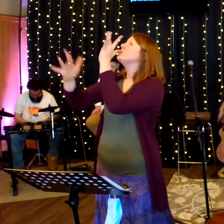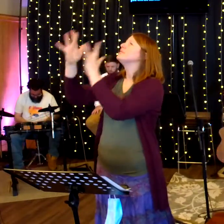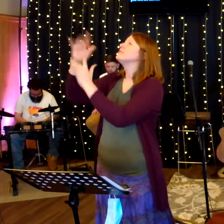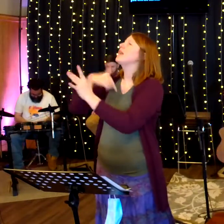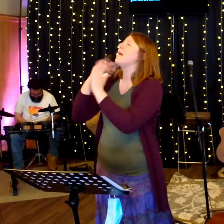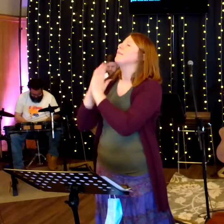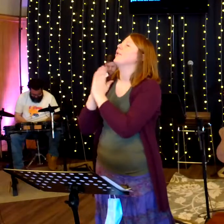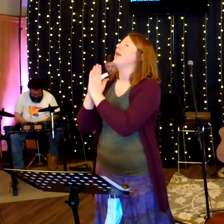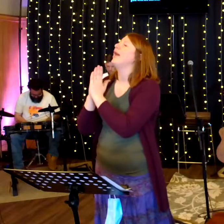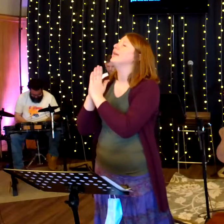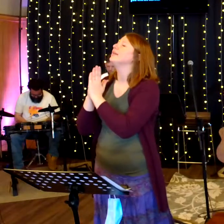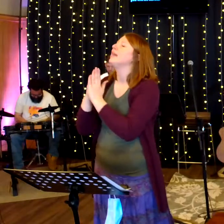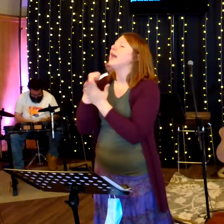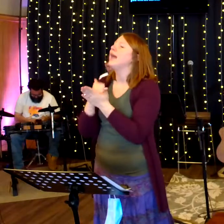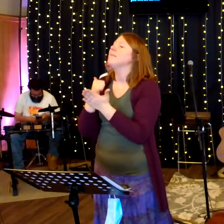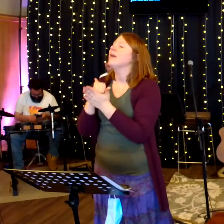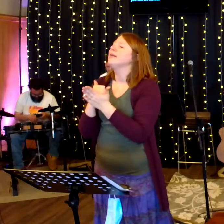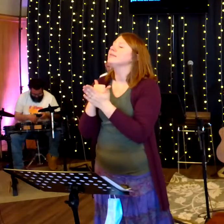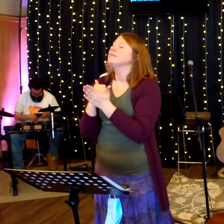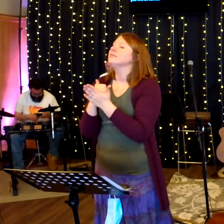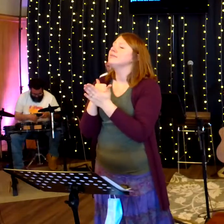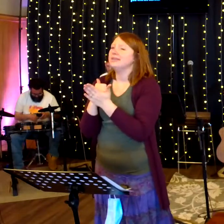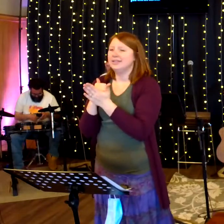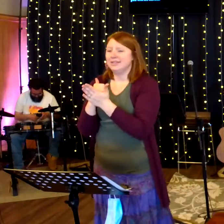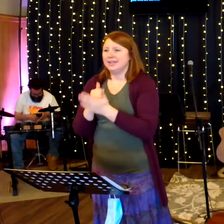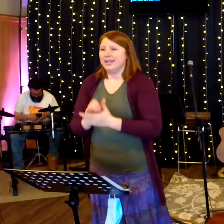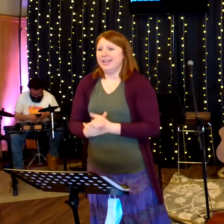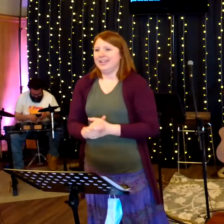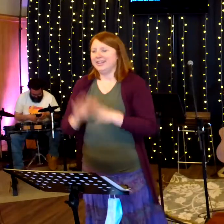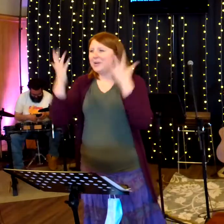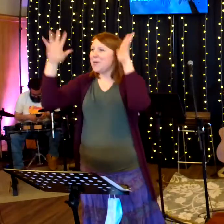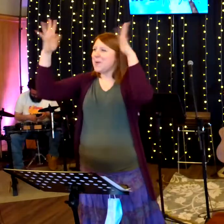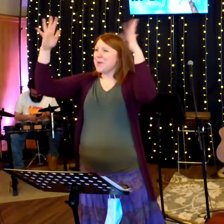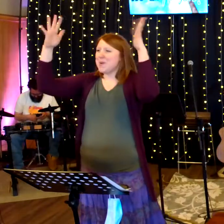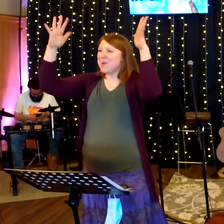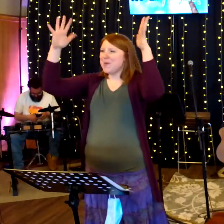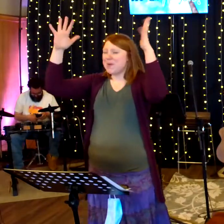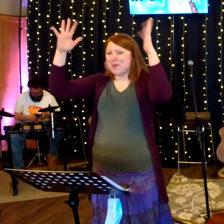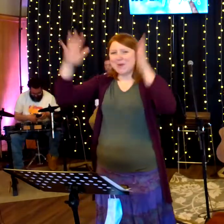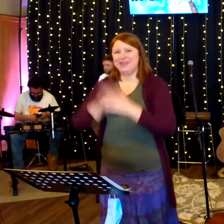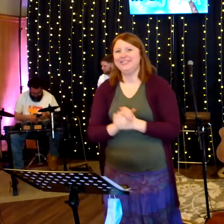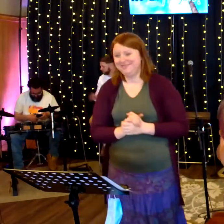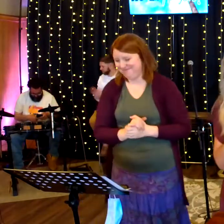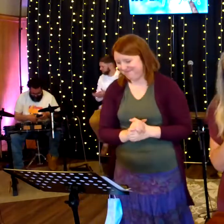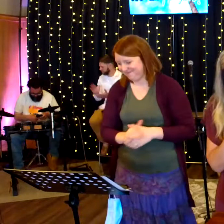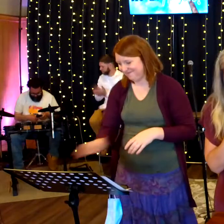Amen. Amen. Woo! Yeah, that's worth clapping for there.